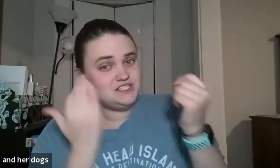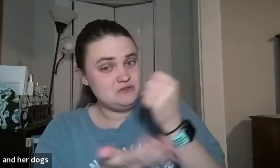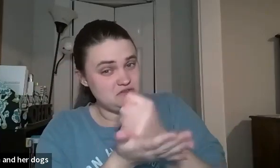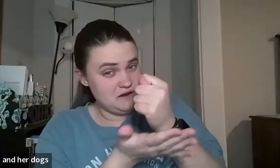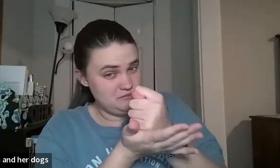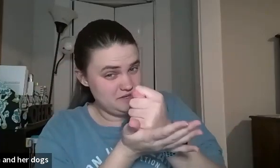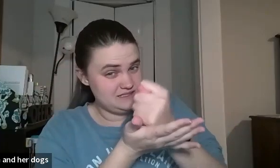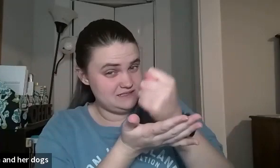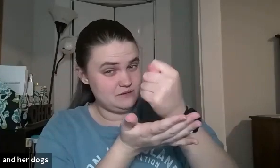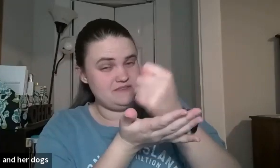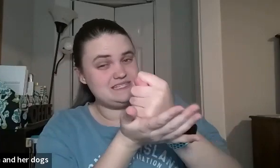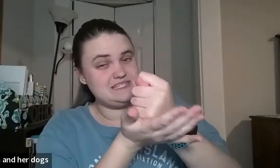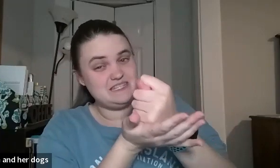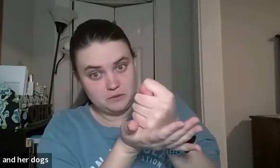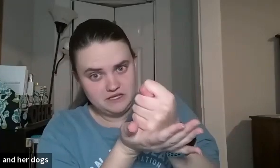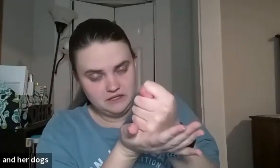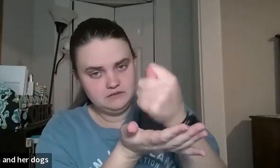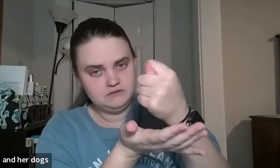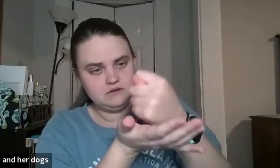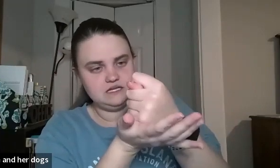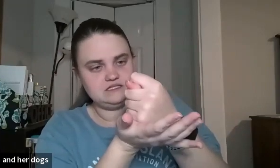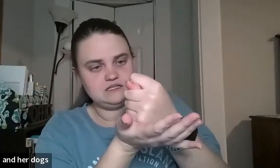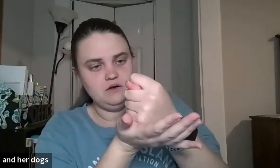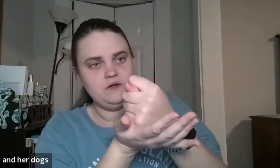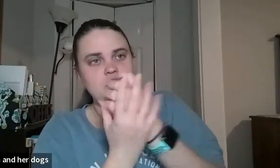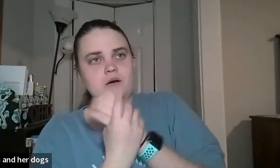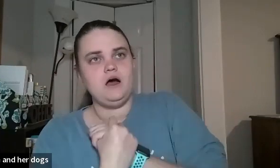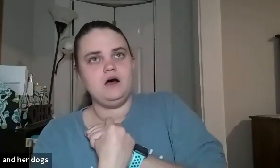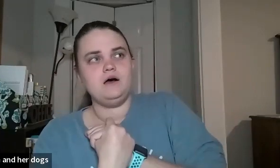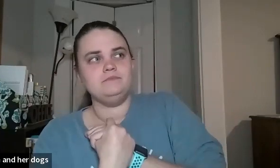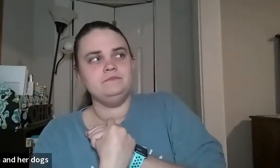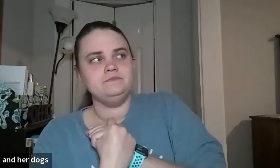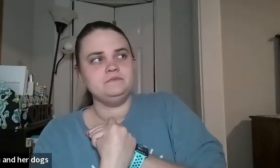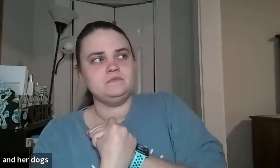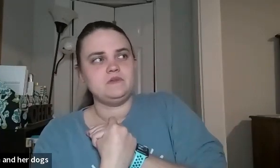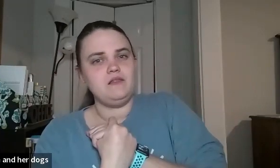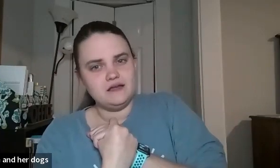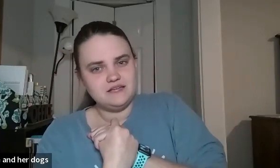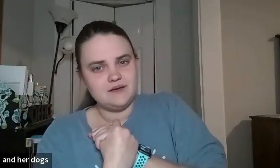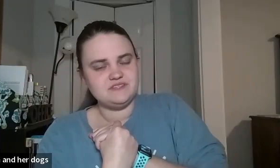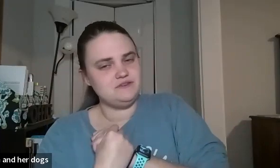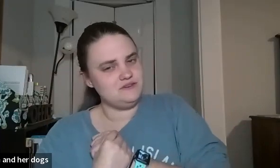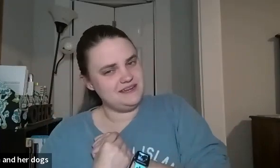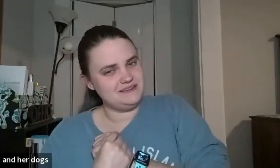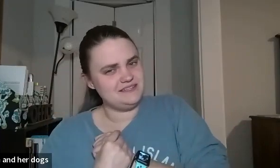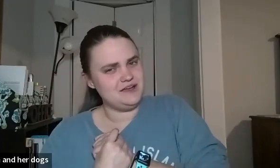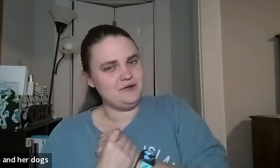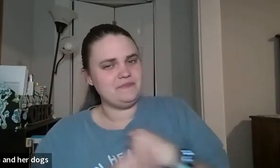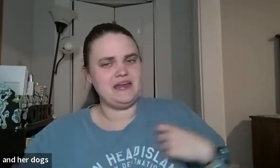do therapist. I mean, this is therapy in itself. A lot of times I've noticed in ASL, and I think